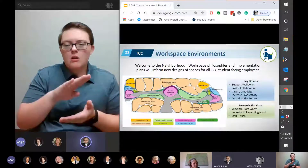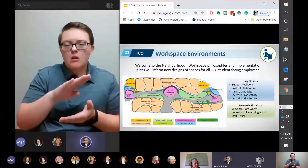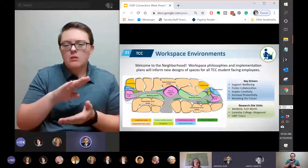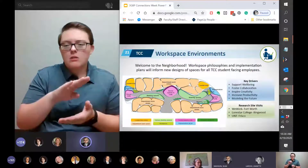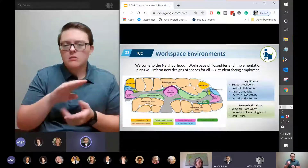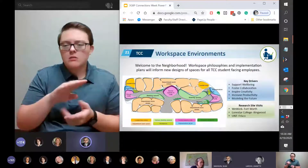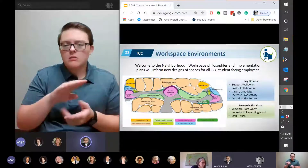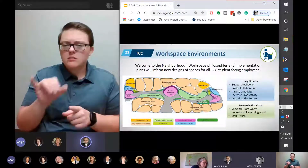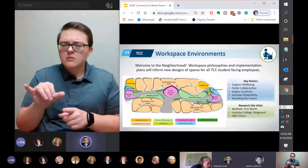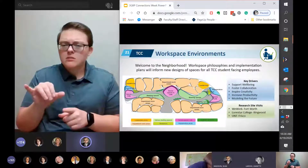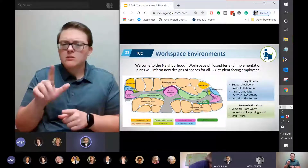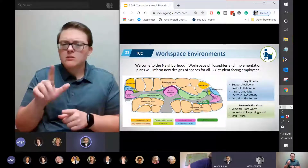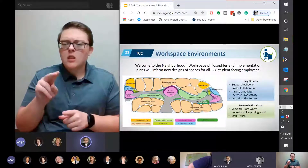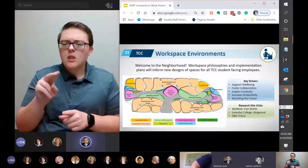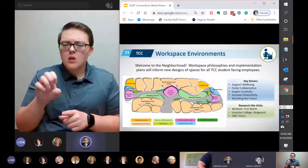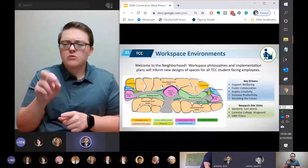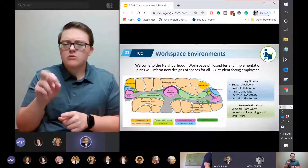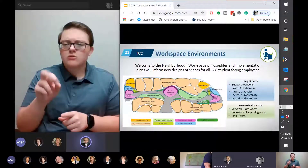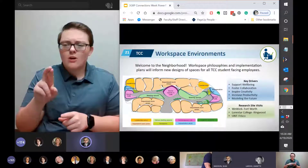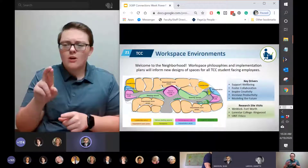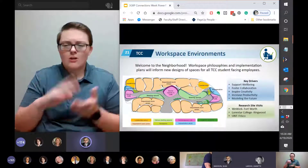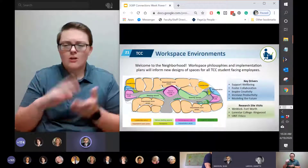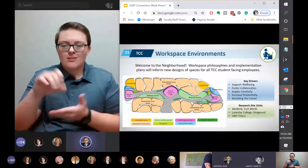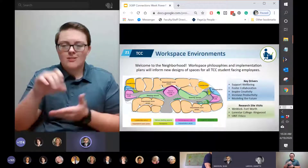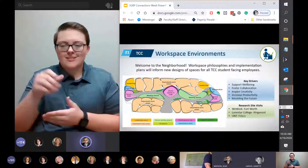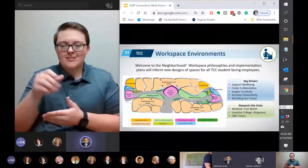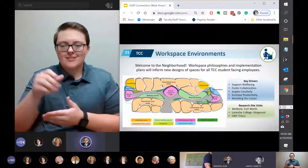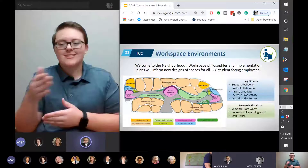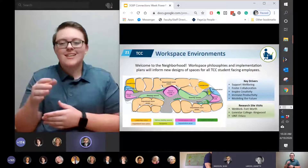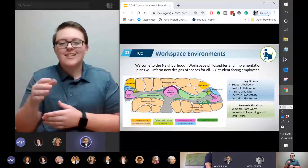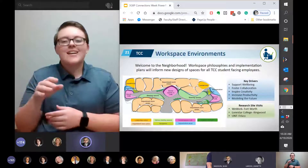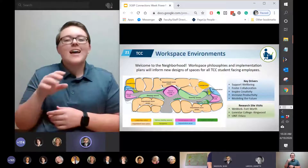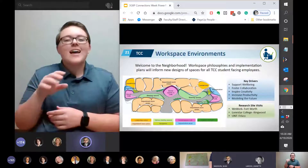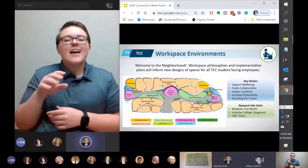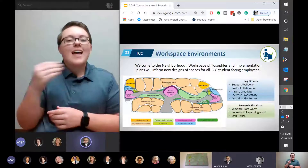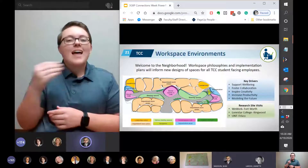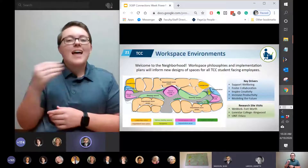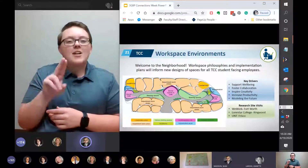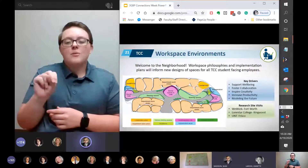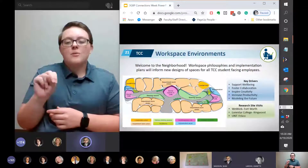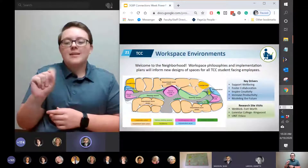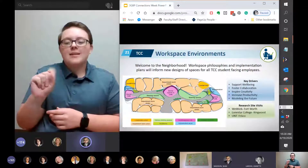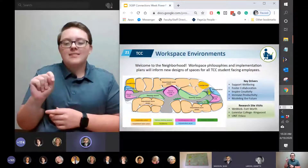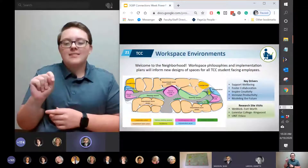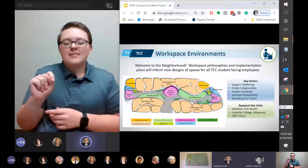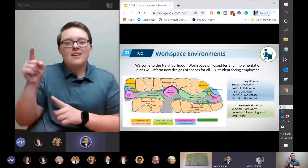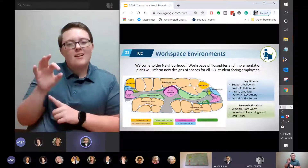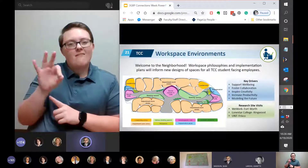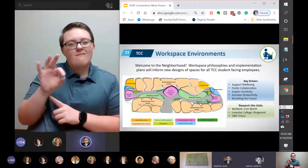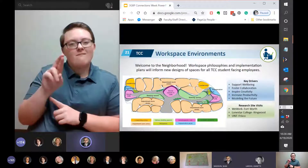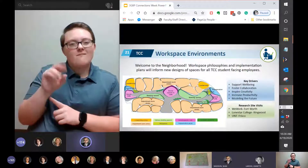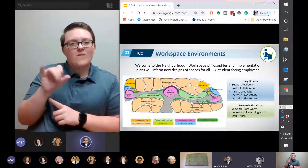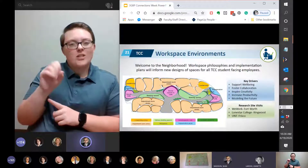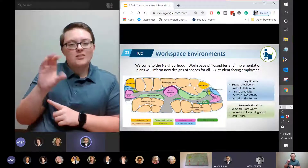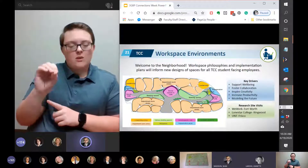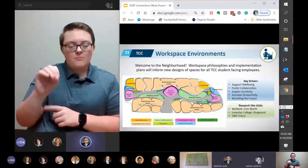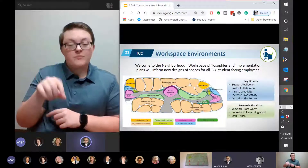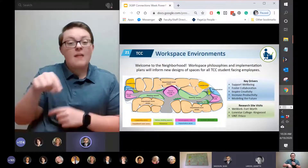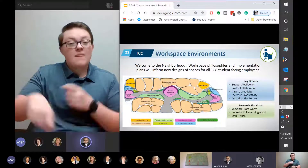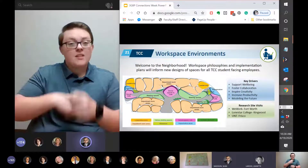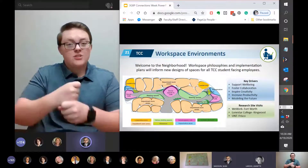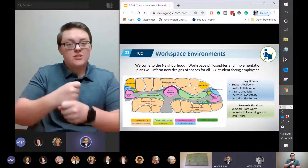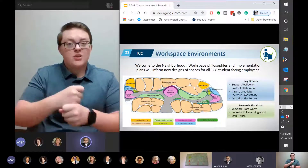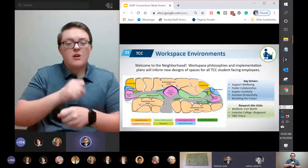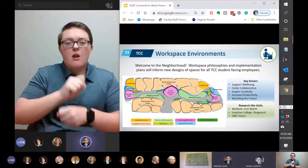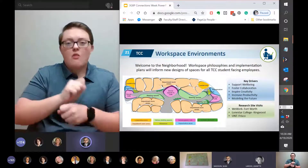Lone Star College, Kingwood in the Houston area, and UNT Frisco. This year, Workspace Environments is excited to continue